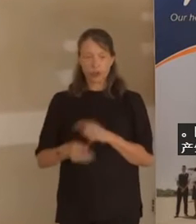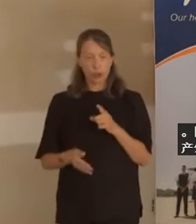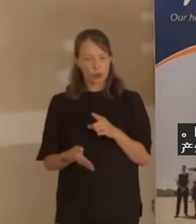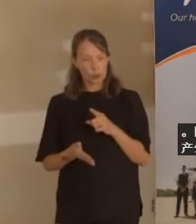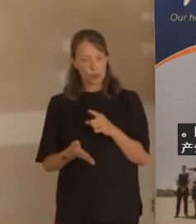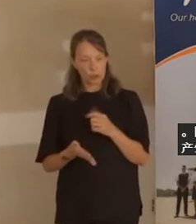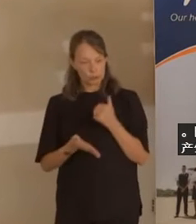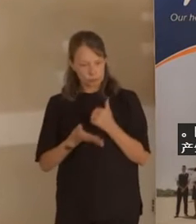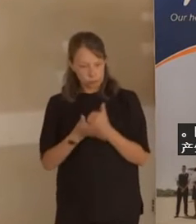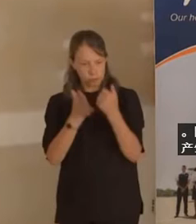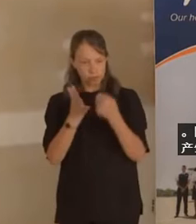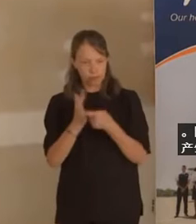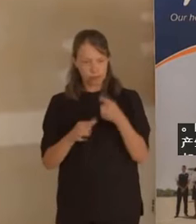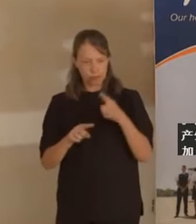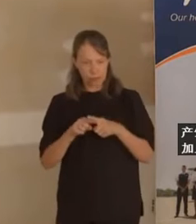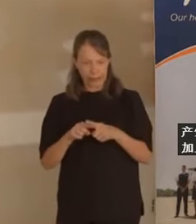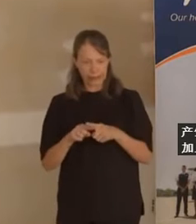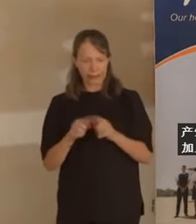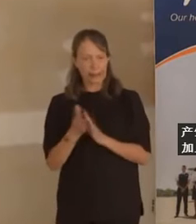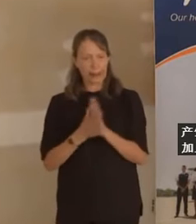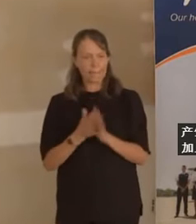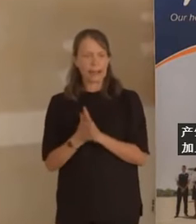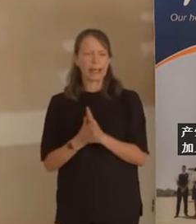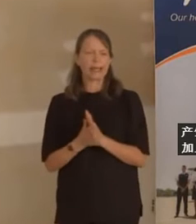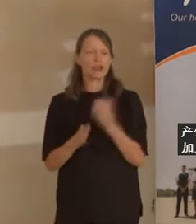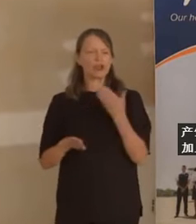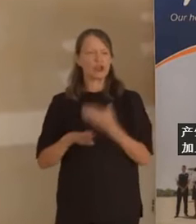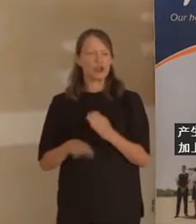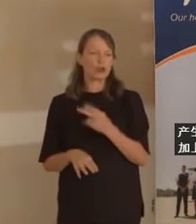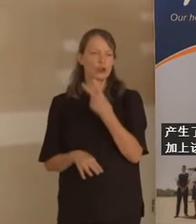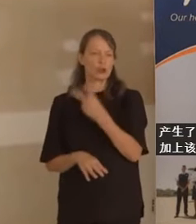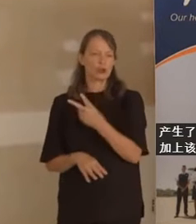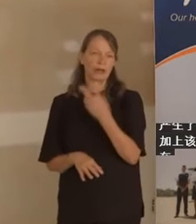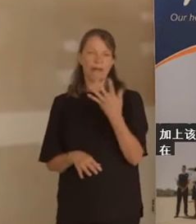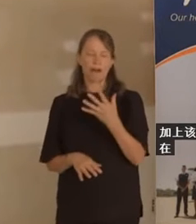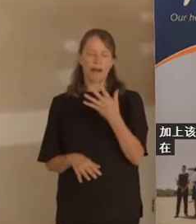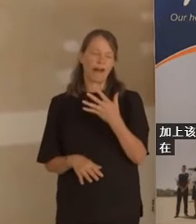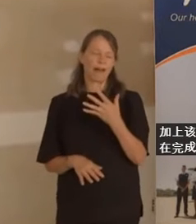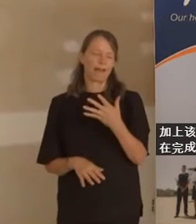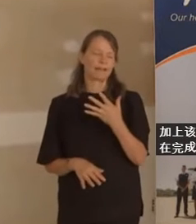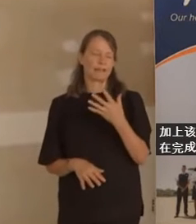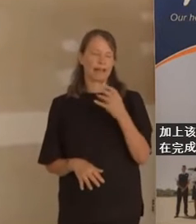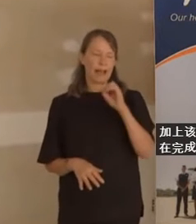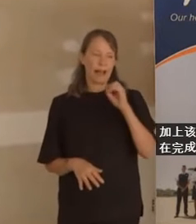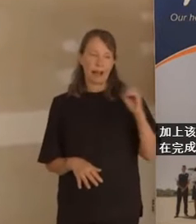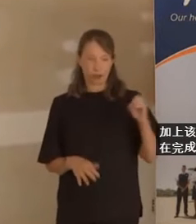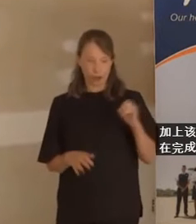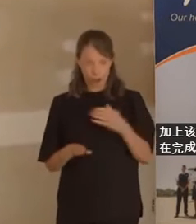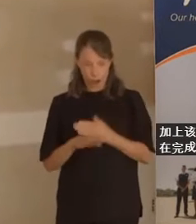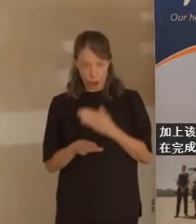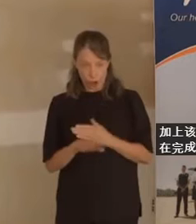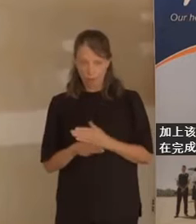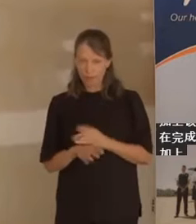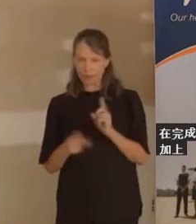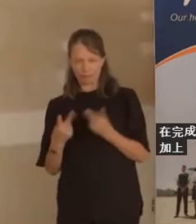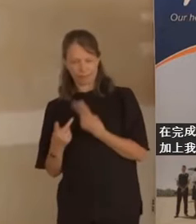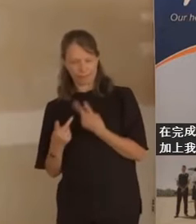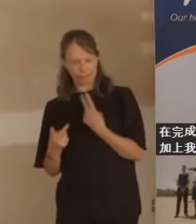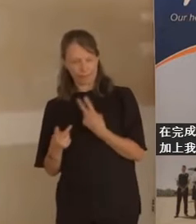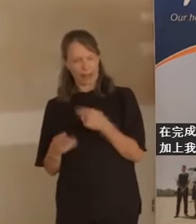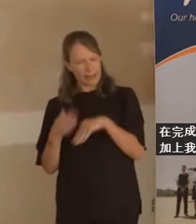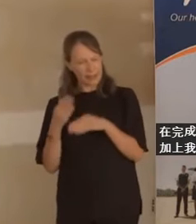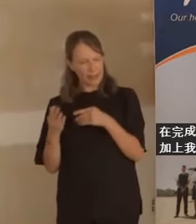2,500 jobs, how much has Jobs Plus, the program, generated so far? So at the completion of Jobs